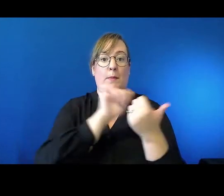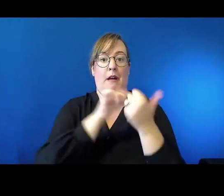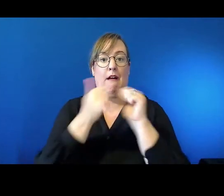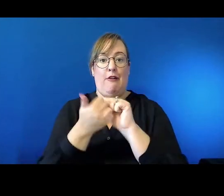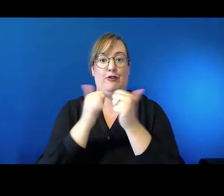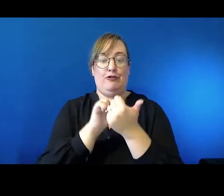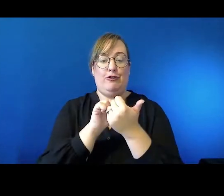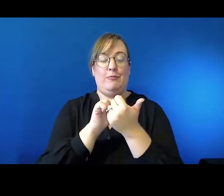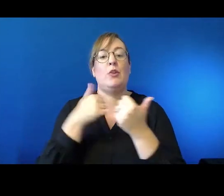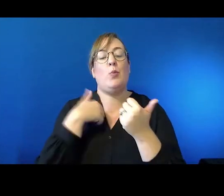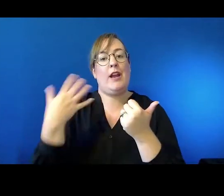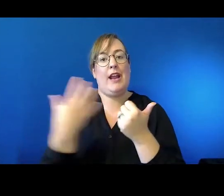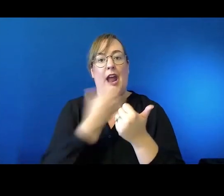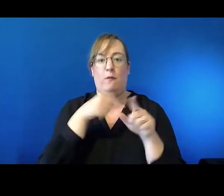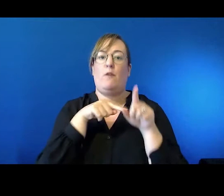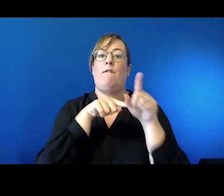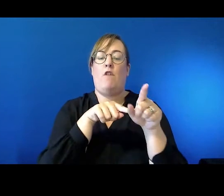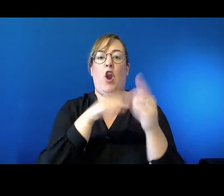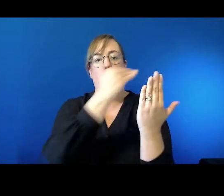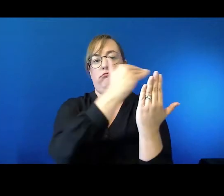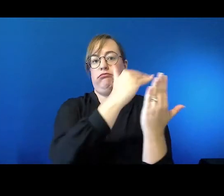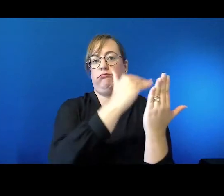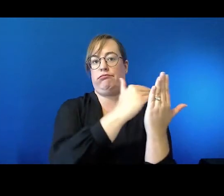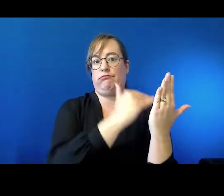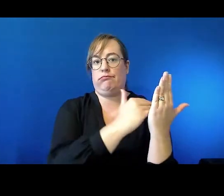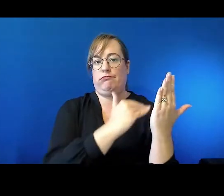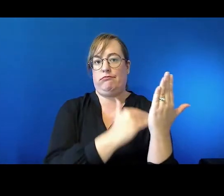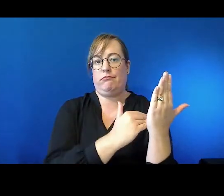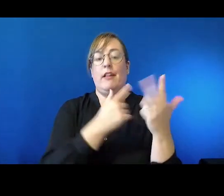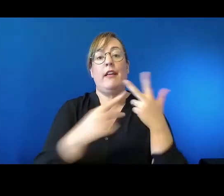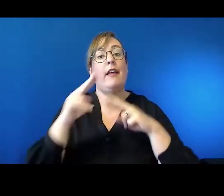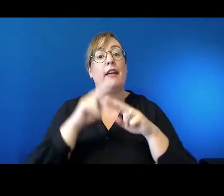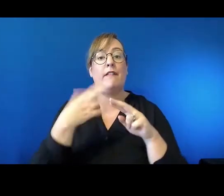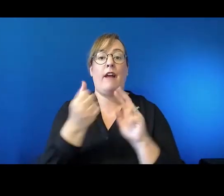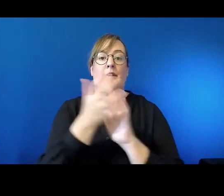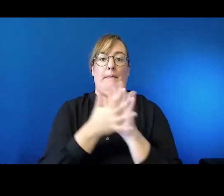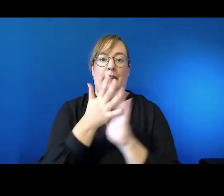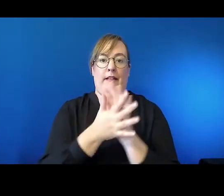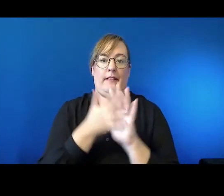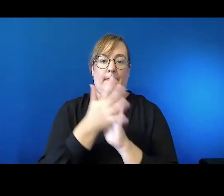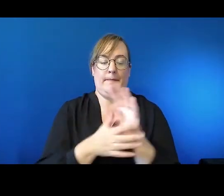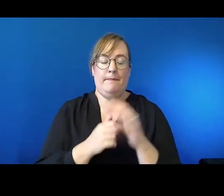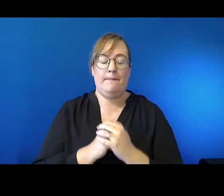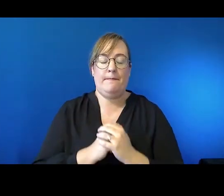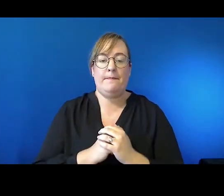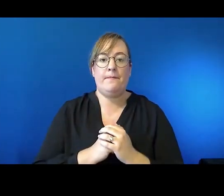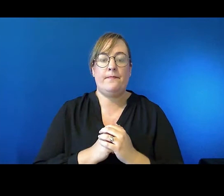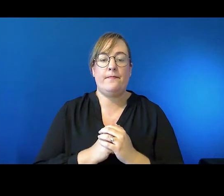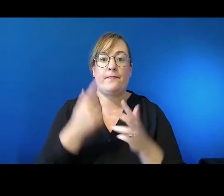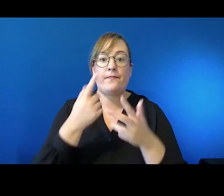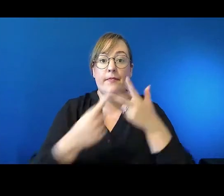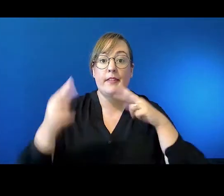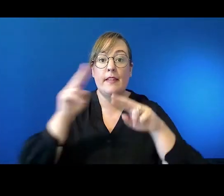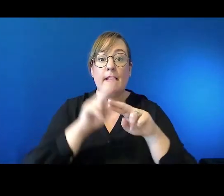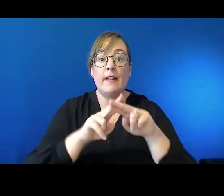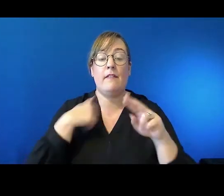have to be defined by that if they're to be in any way meaningful, and if they are to step back from